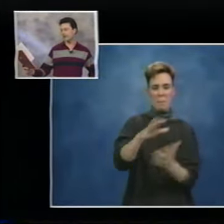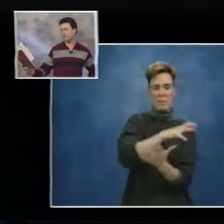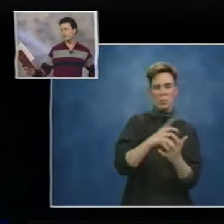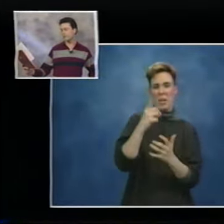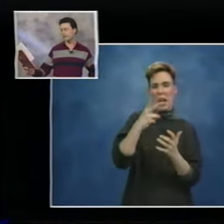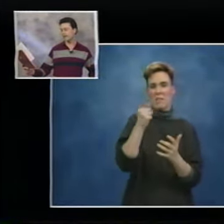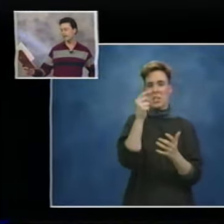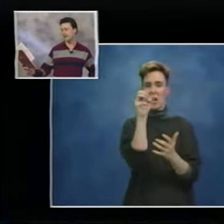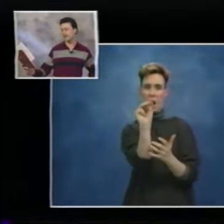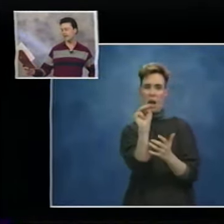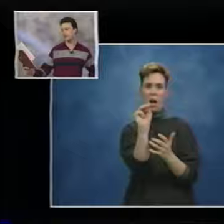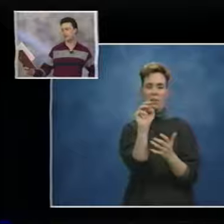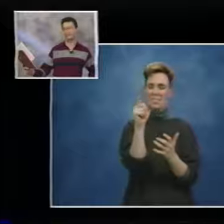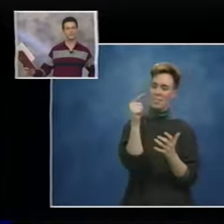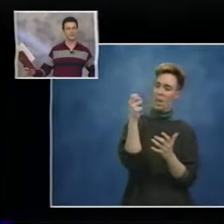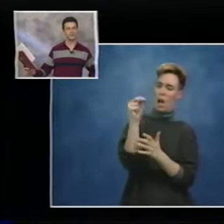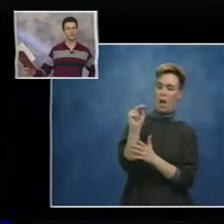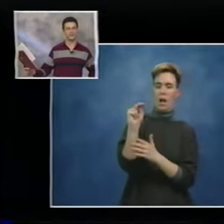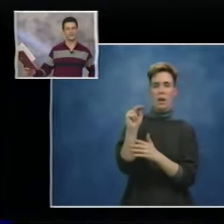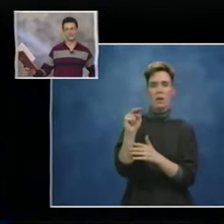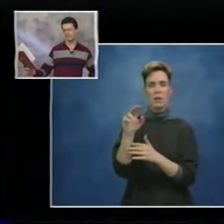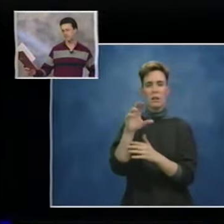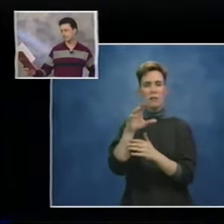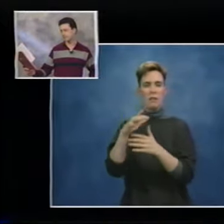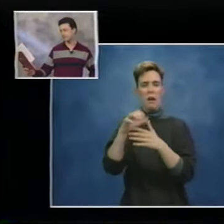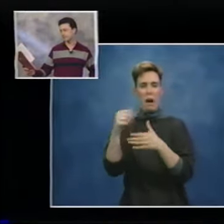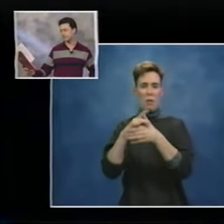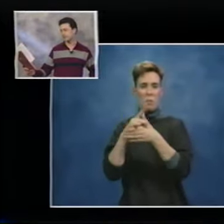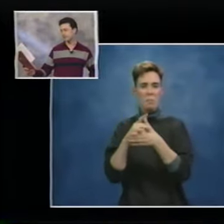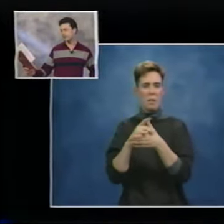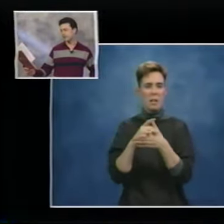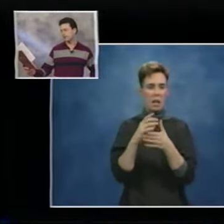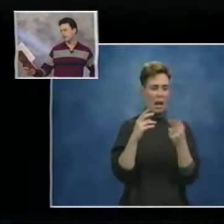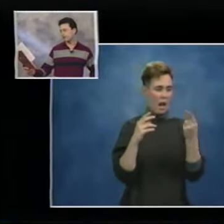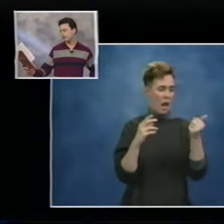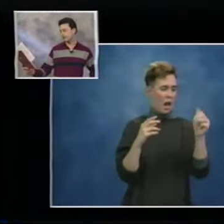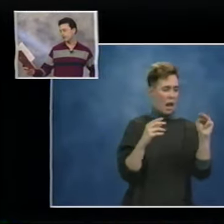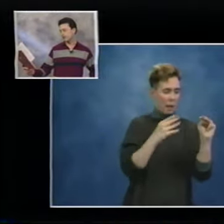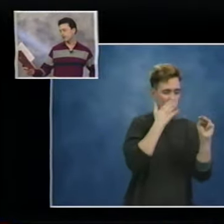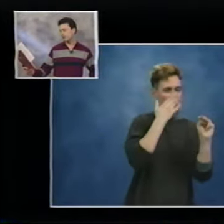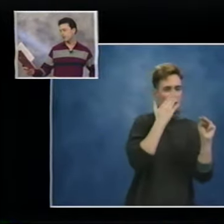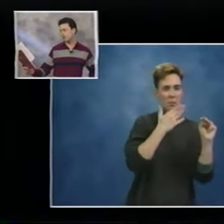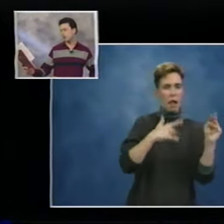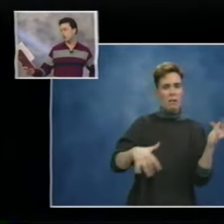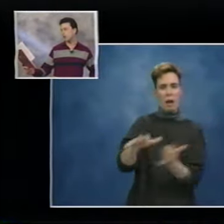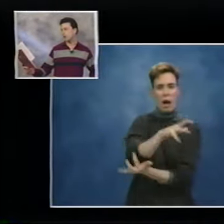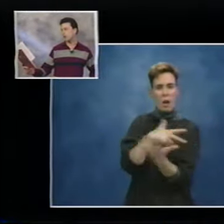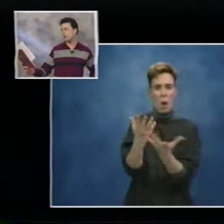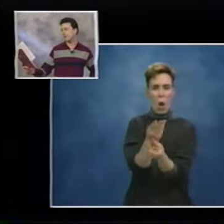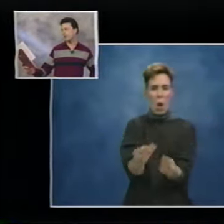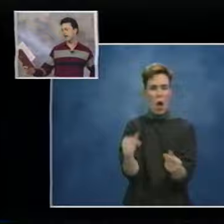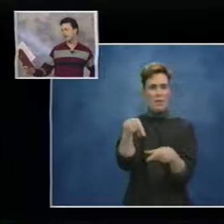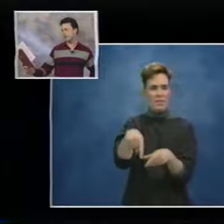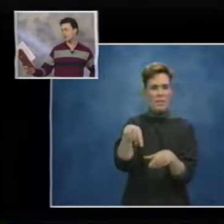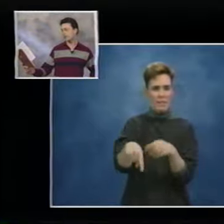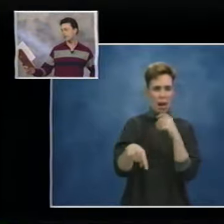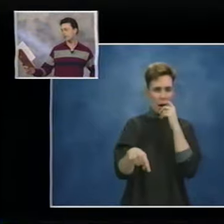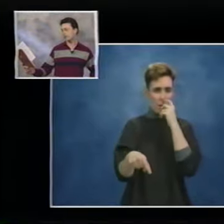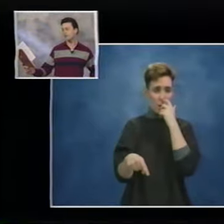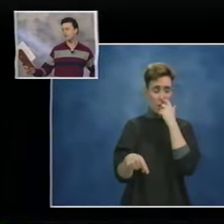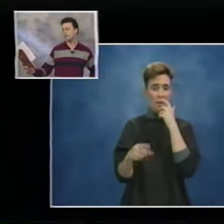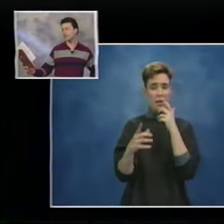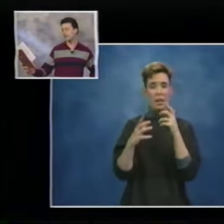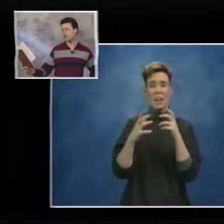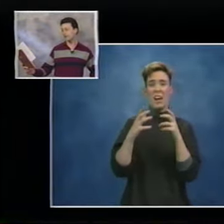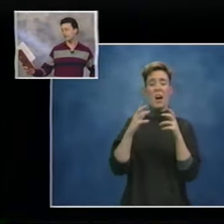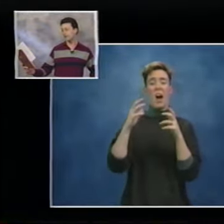that ever was in a ham could make any difference. There would come all the way back from Europe